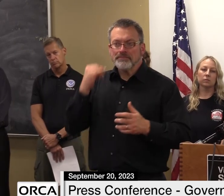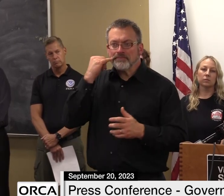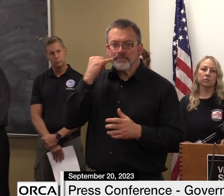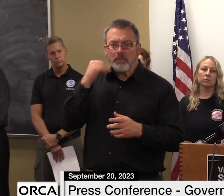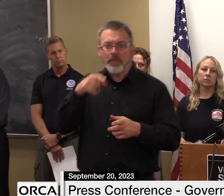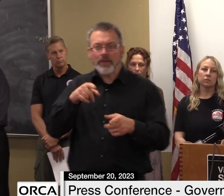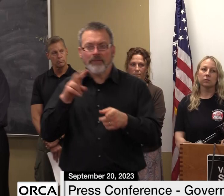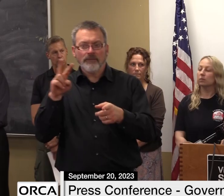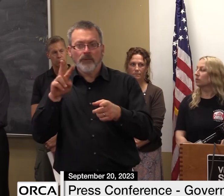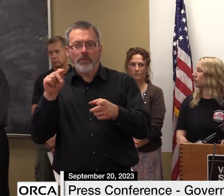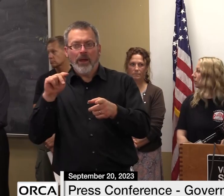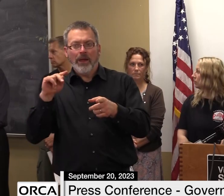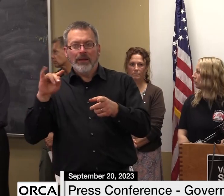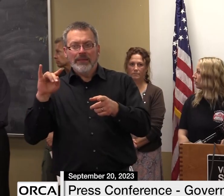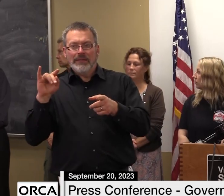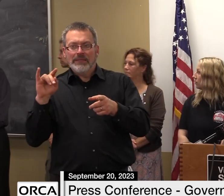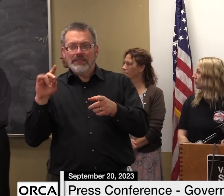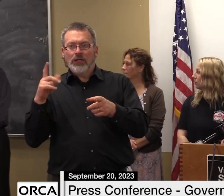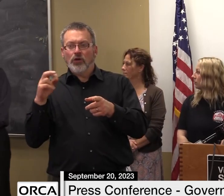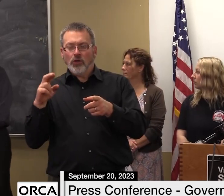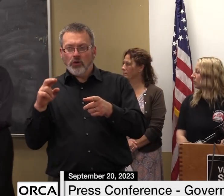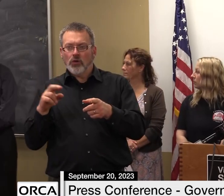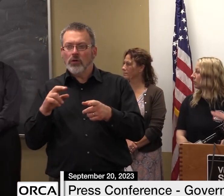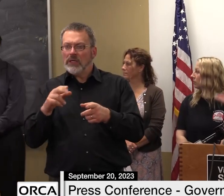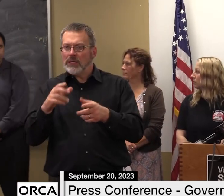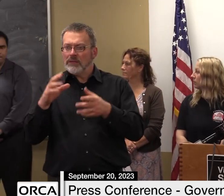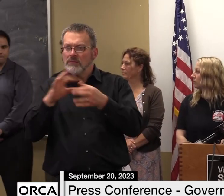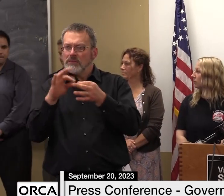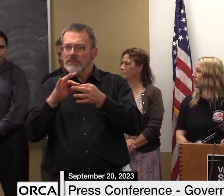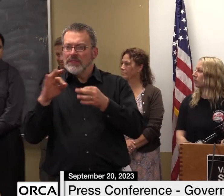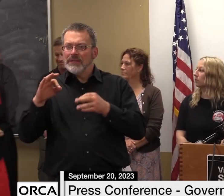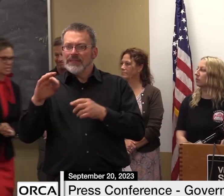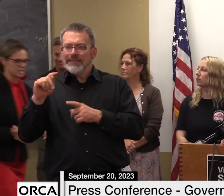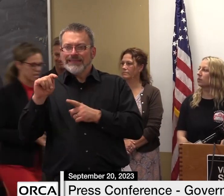Vermont? I have not. Have you heard anything?